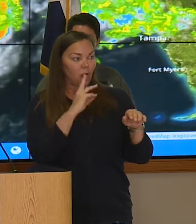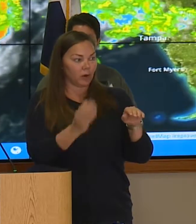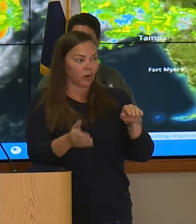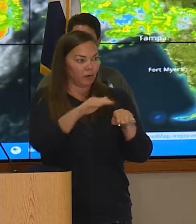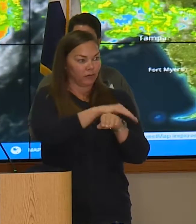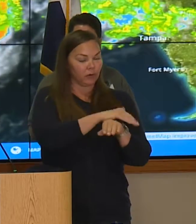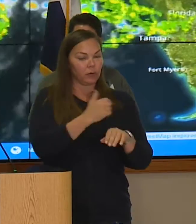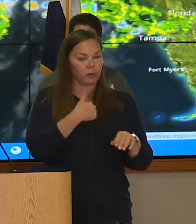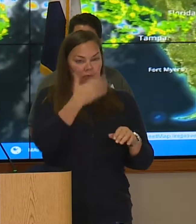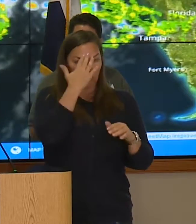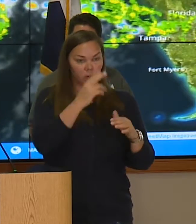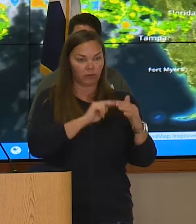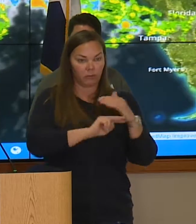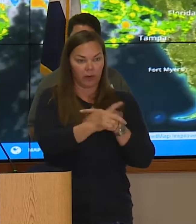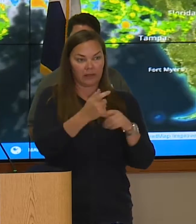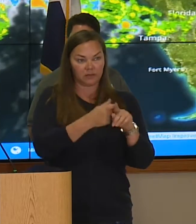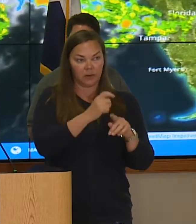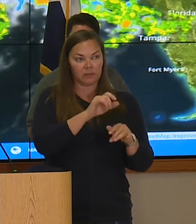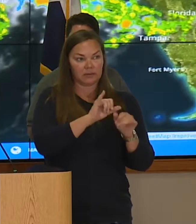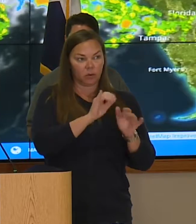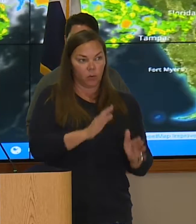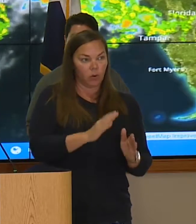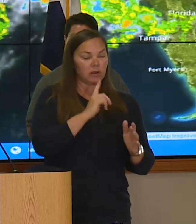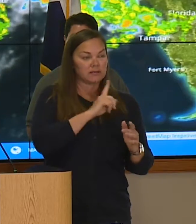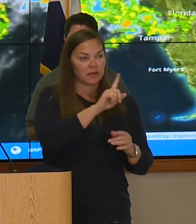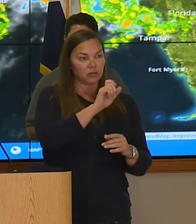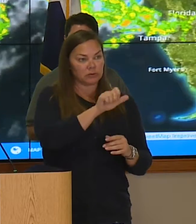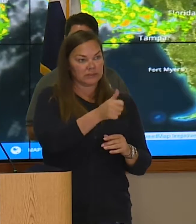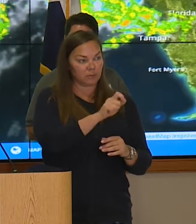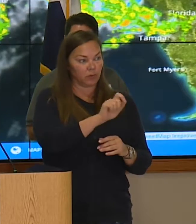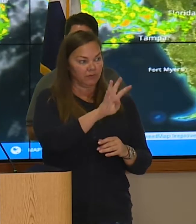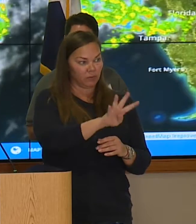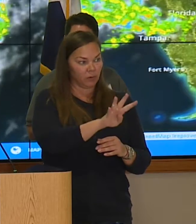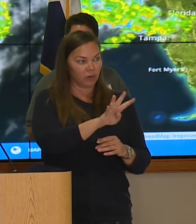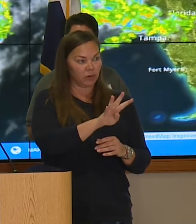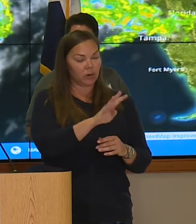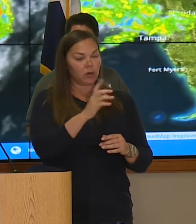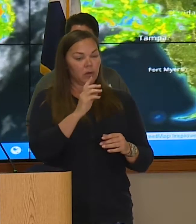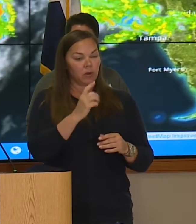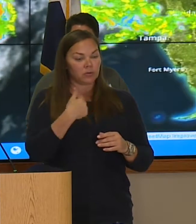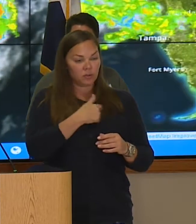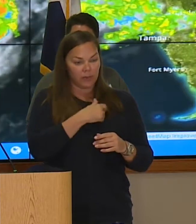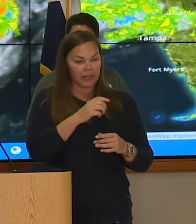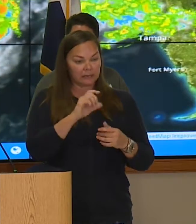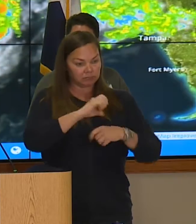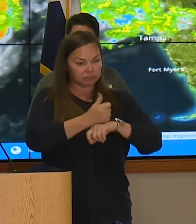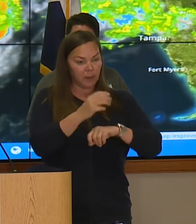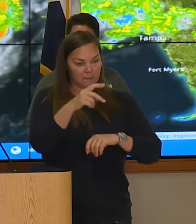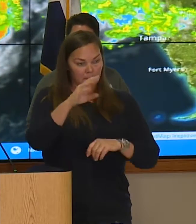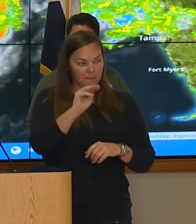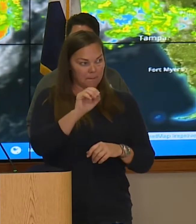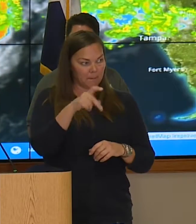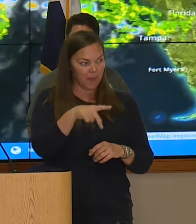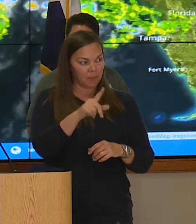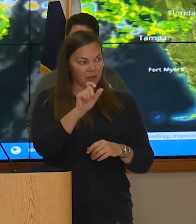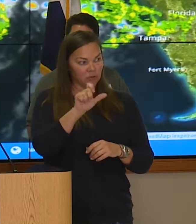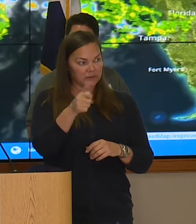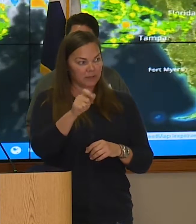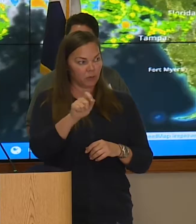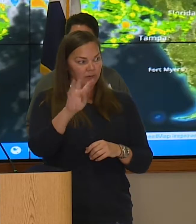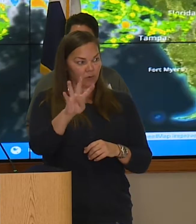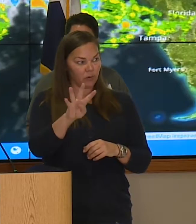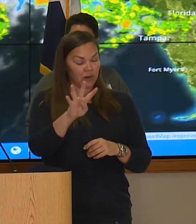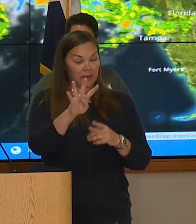the forecast from the Corps is to go to 110.4. So we mapped 110.4, and if that